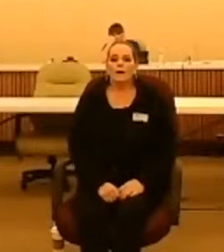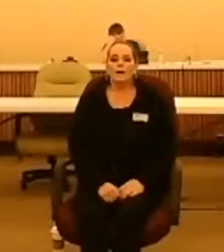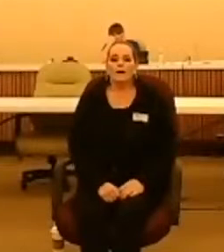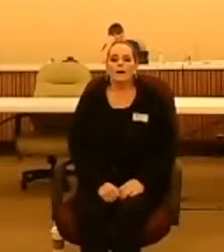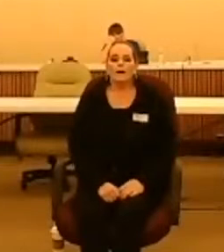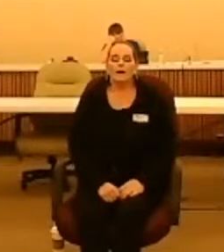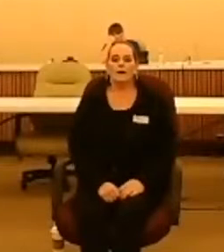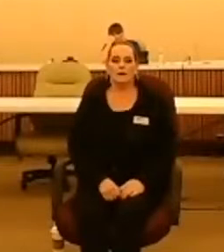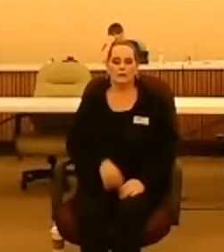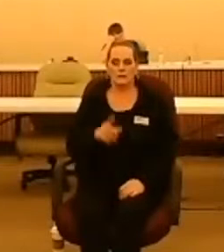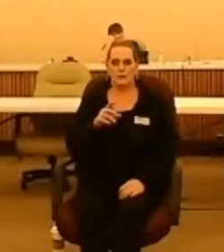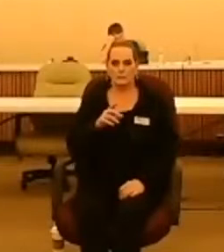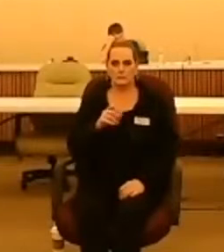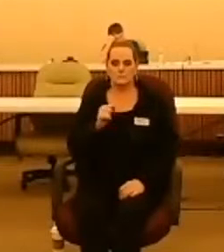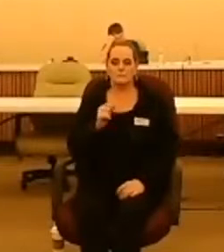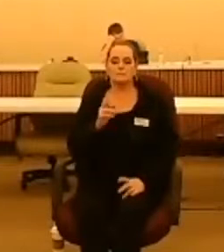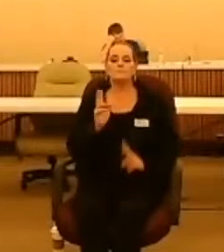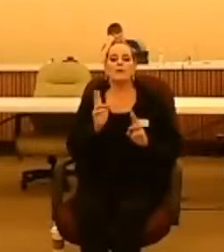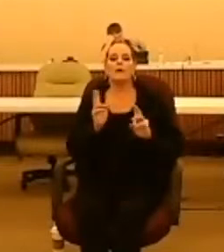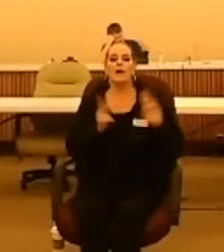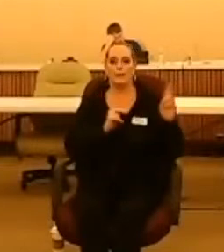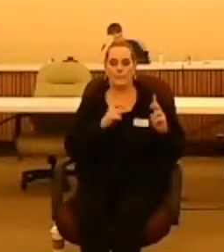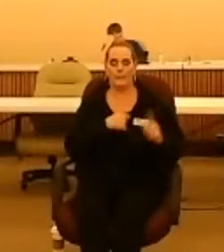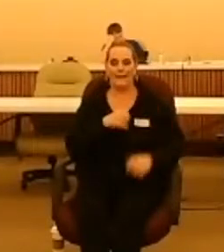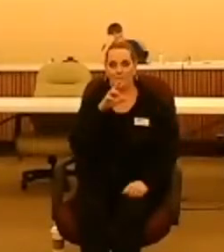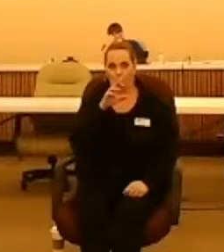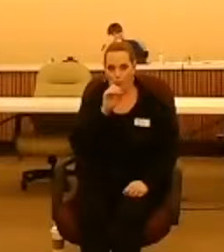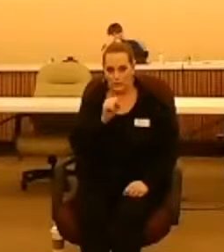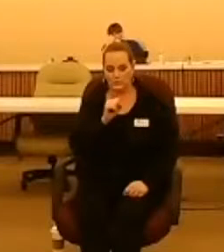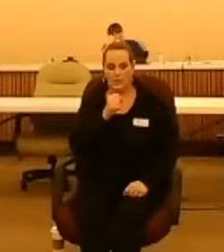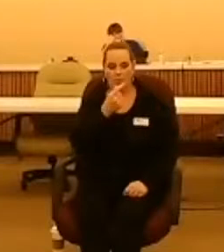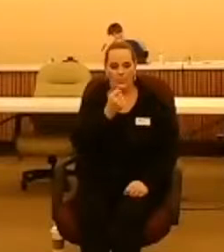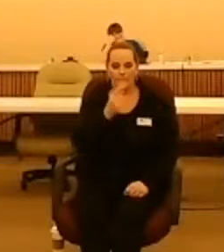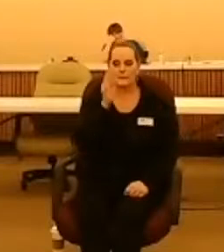Mr. Supervisor, fellow town board members, I have Resolution